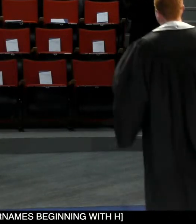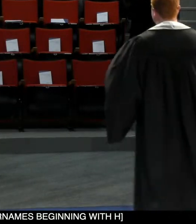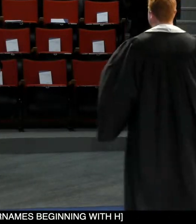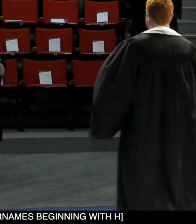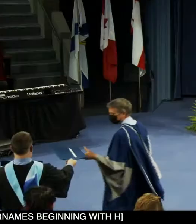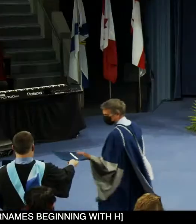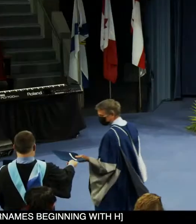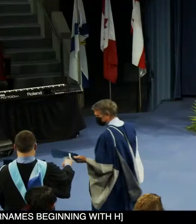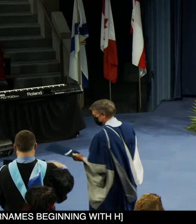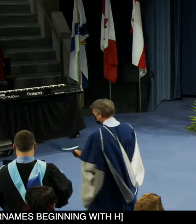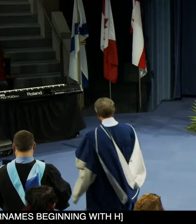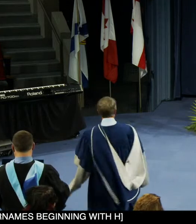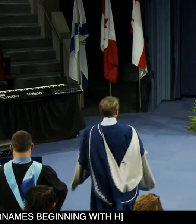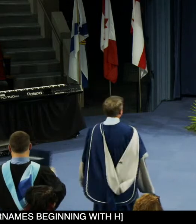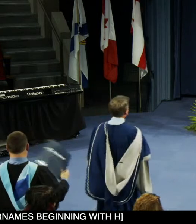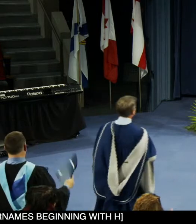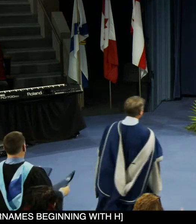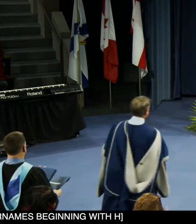Locke.